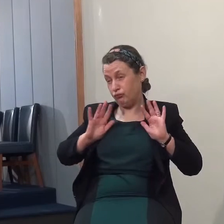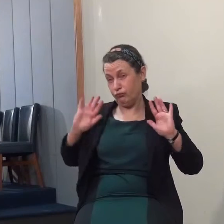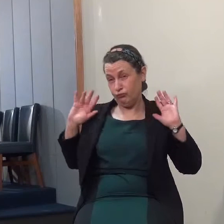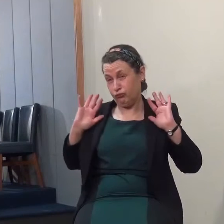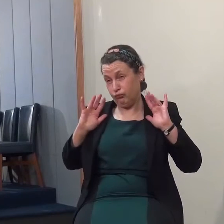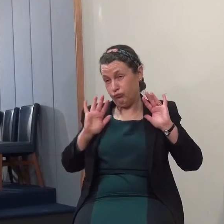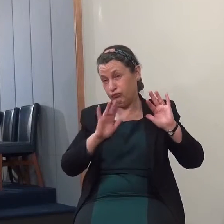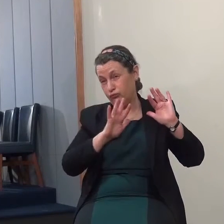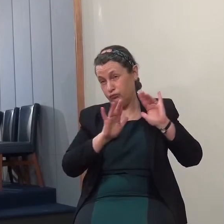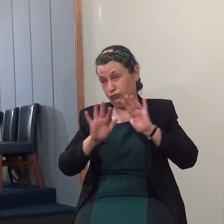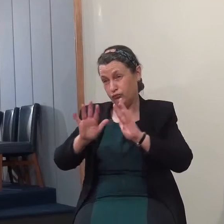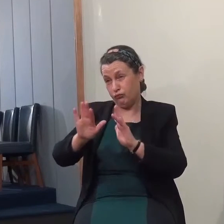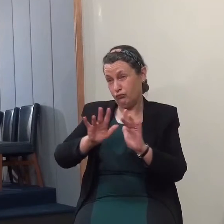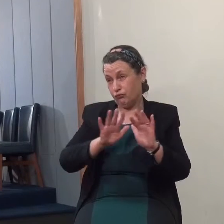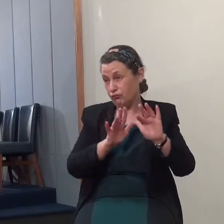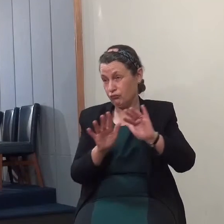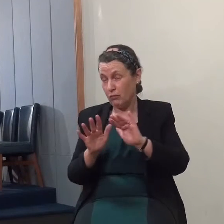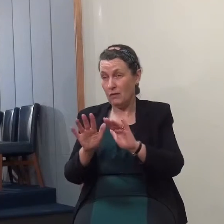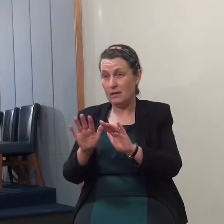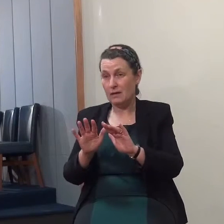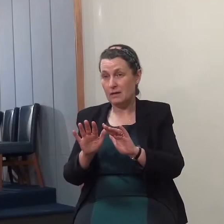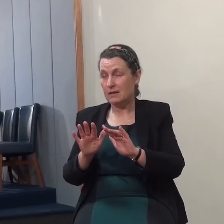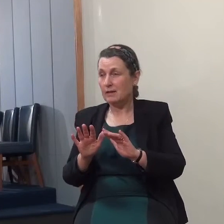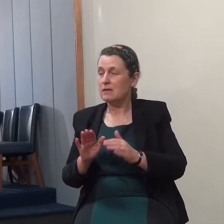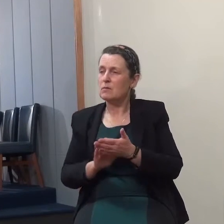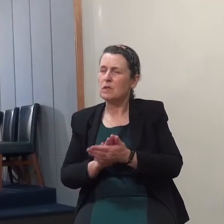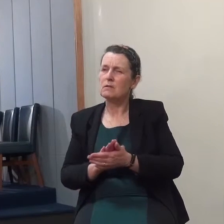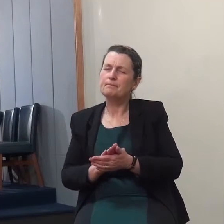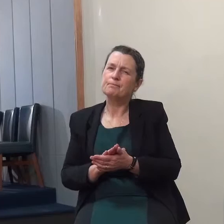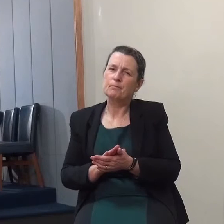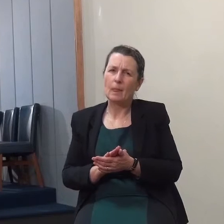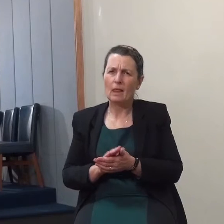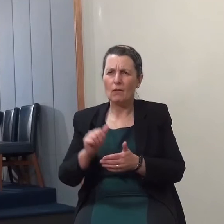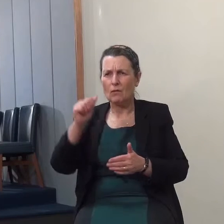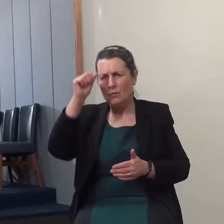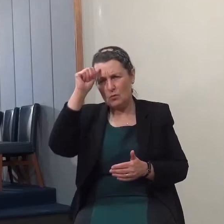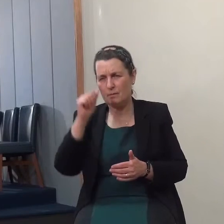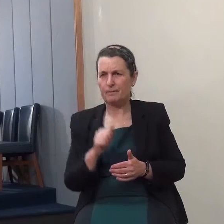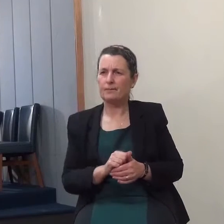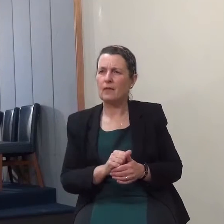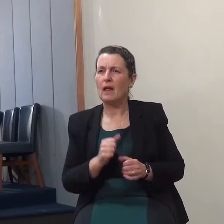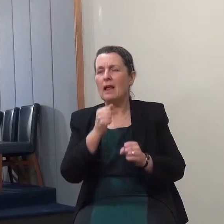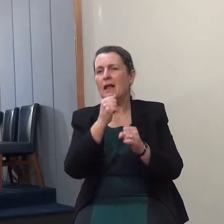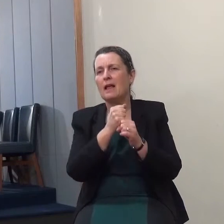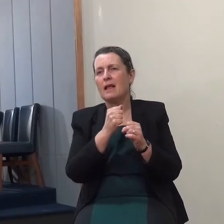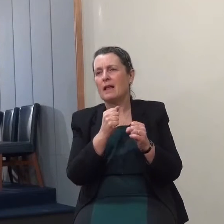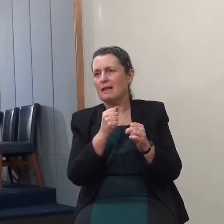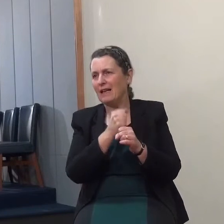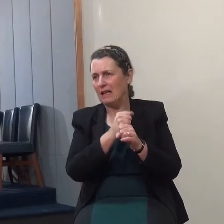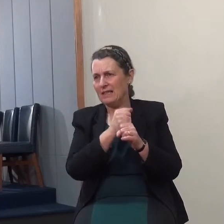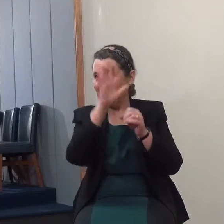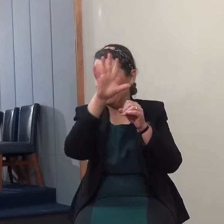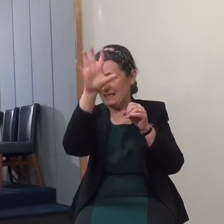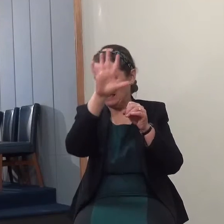Judea and from beyond Jordan. But Decapolis, the city southwest of the Sea of Galilee, that